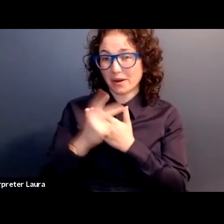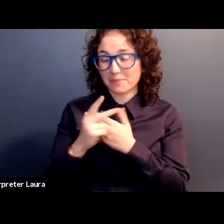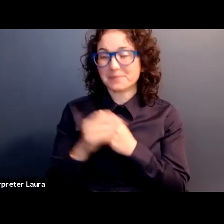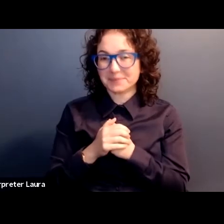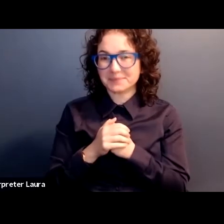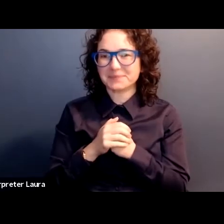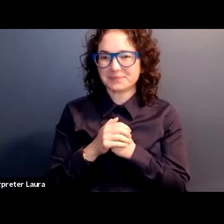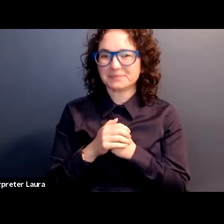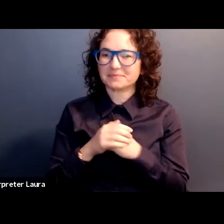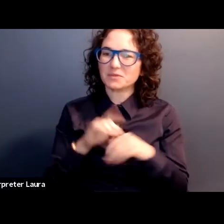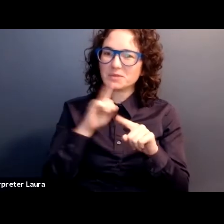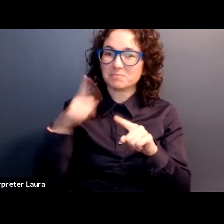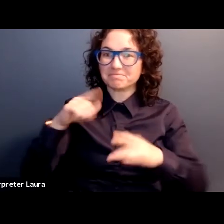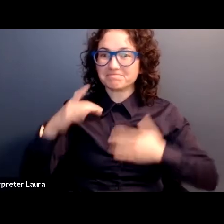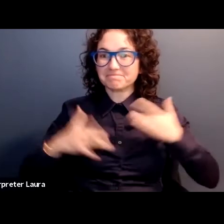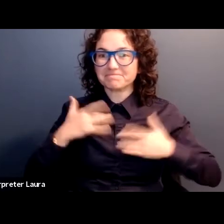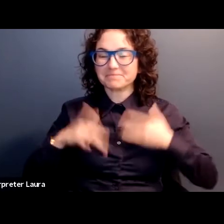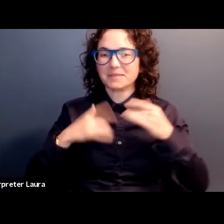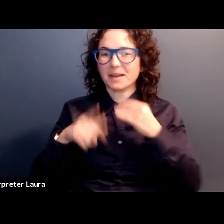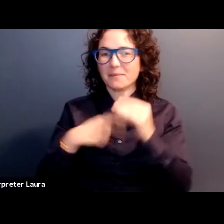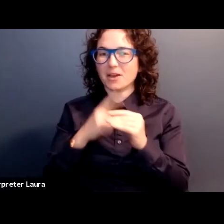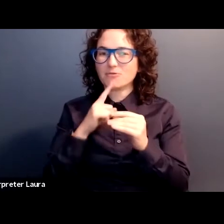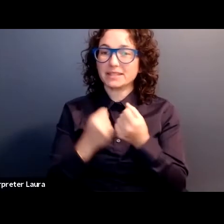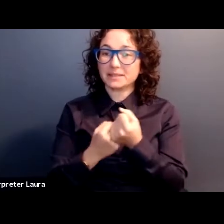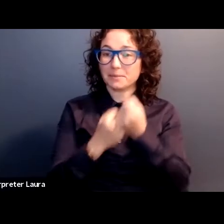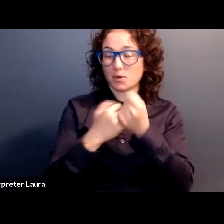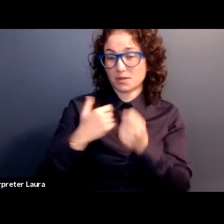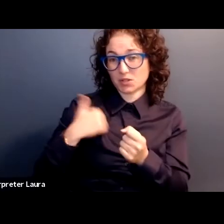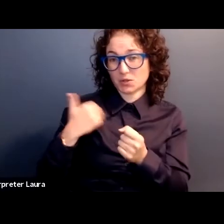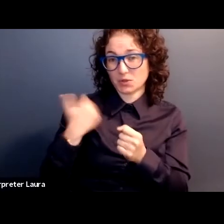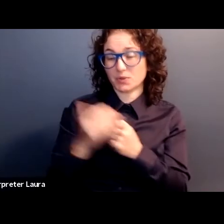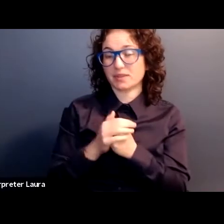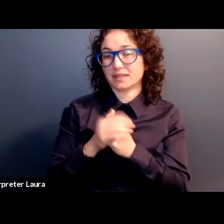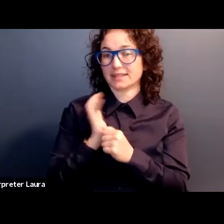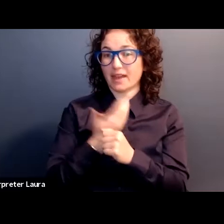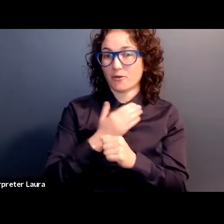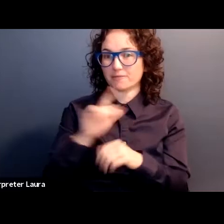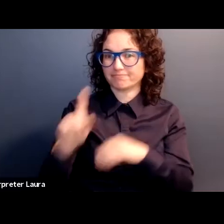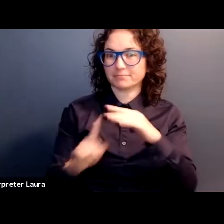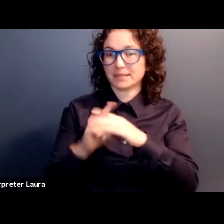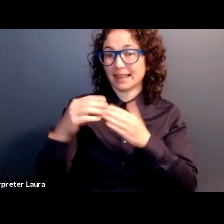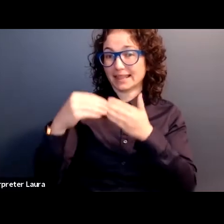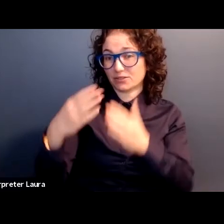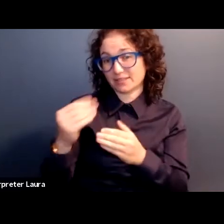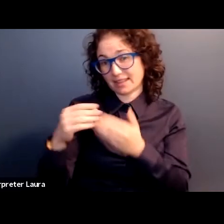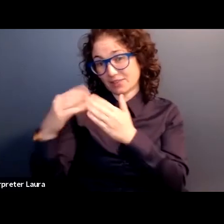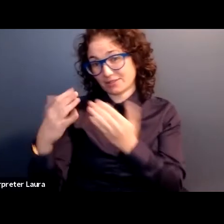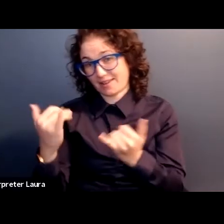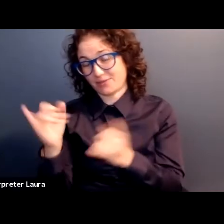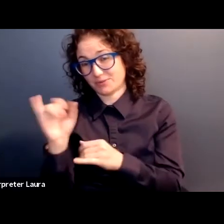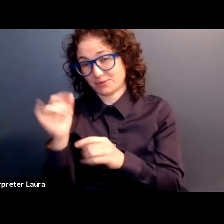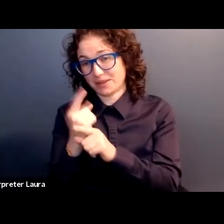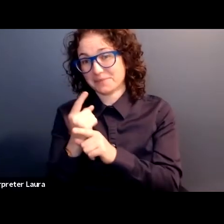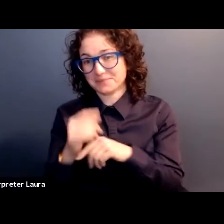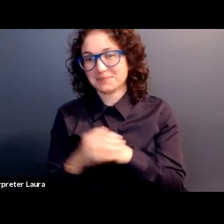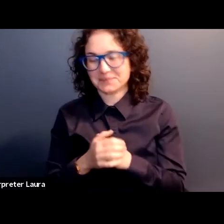you're really excited about supporting youth as our emerging leaders and frankly, our present leaders, right? And I